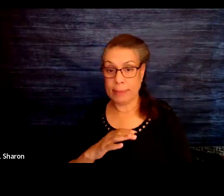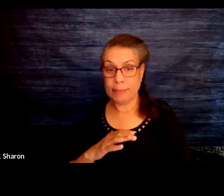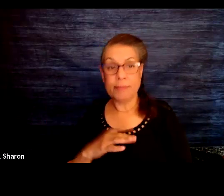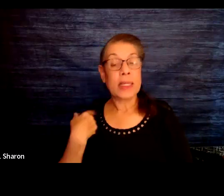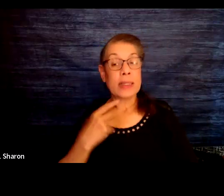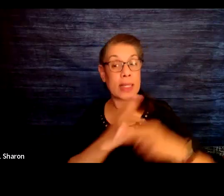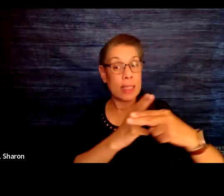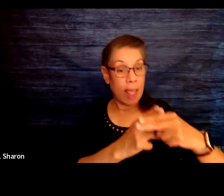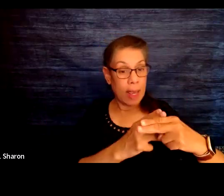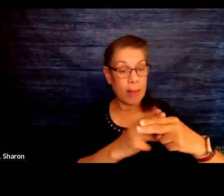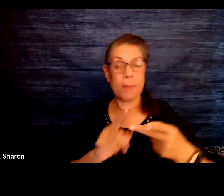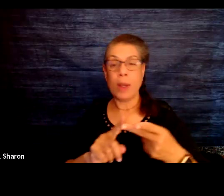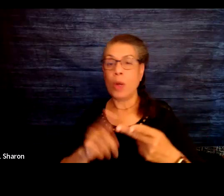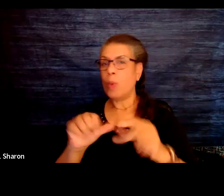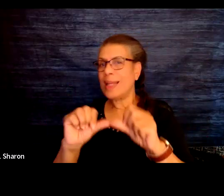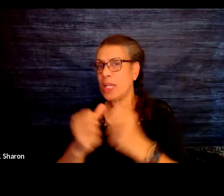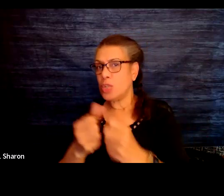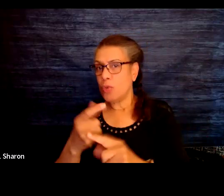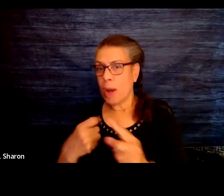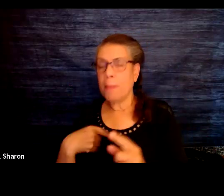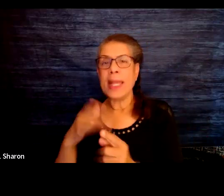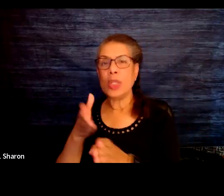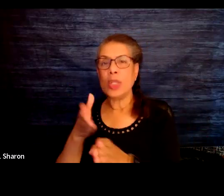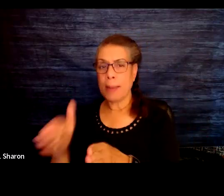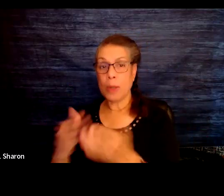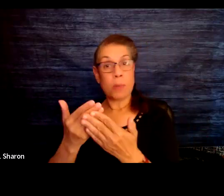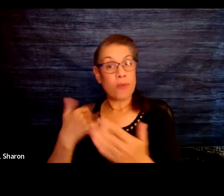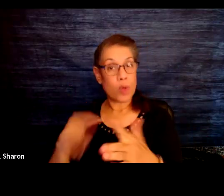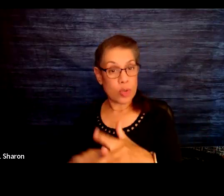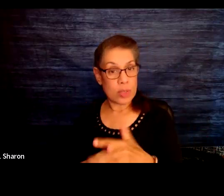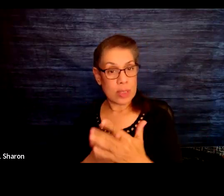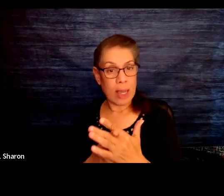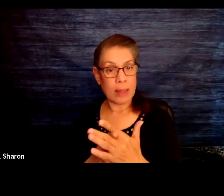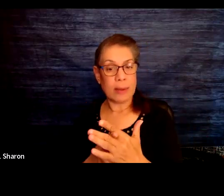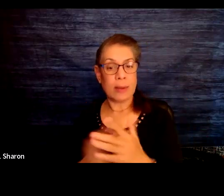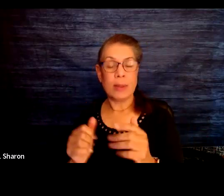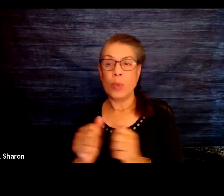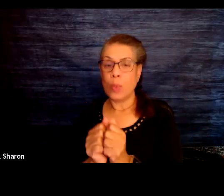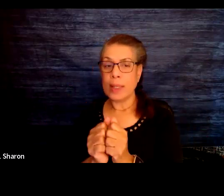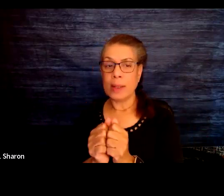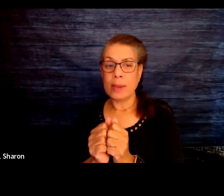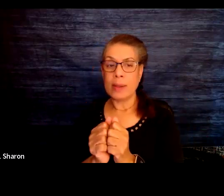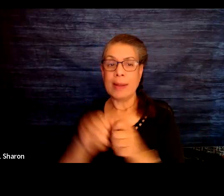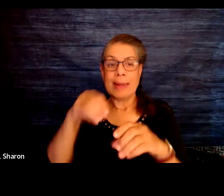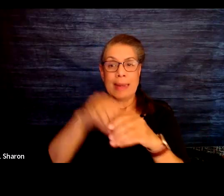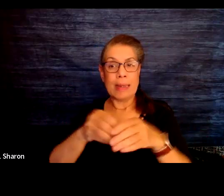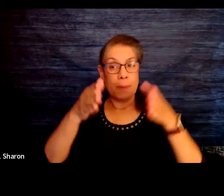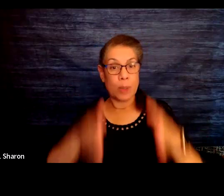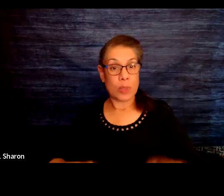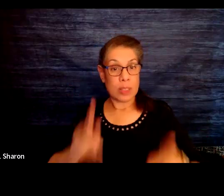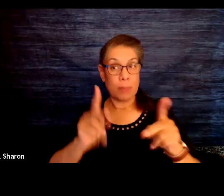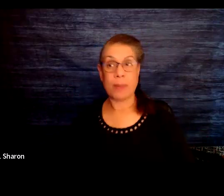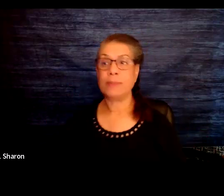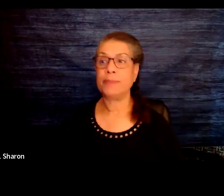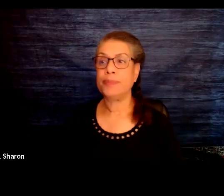state your name, affiliation, and what neighborhood you are from before you begin. We will start this evening with our in-person speakers.